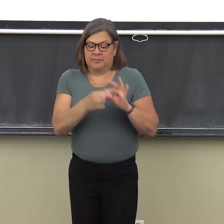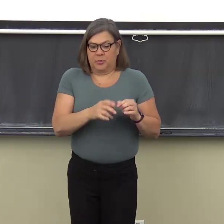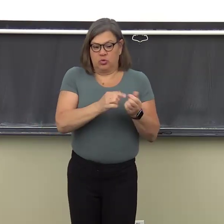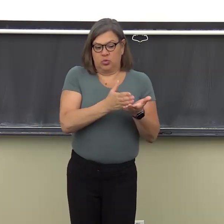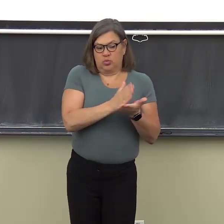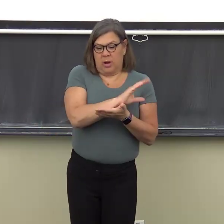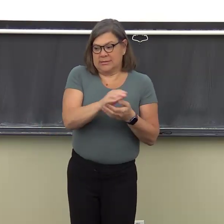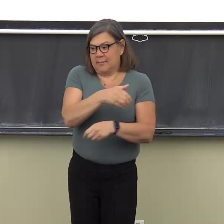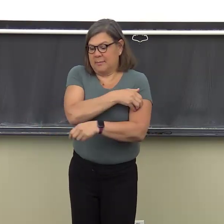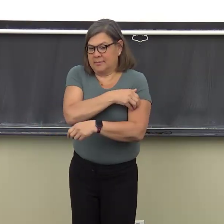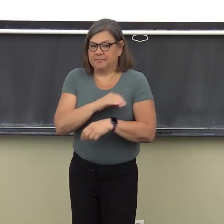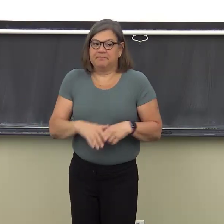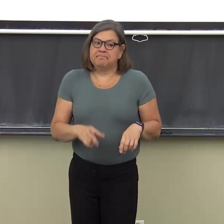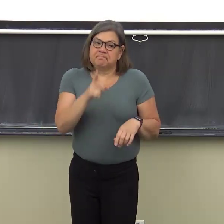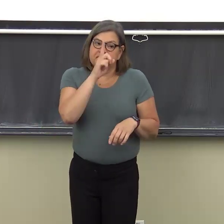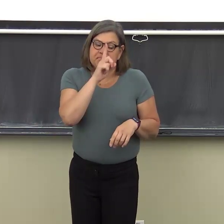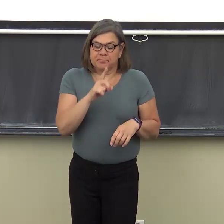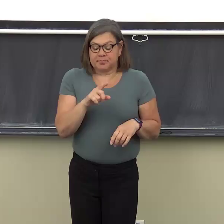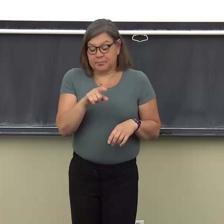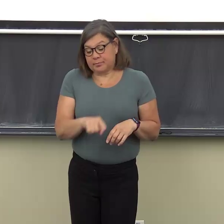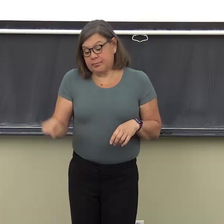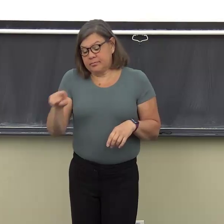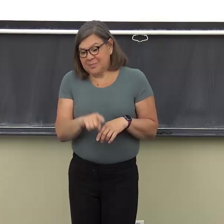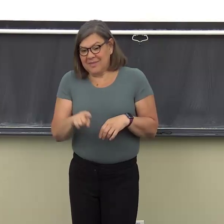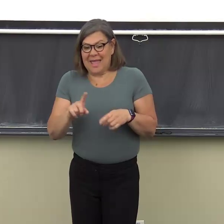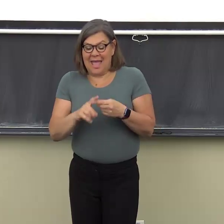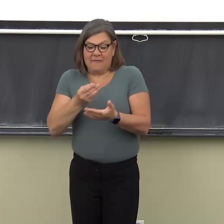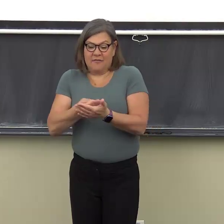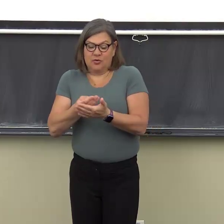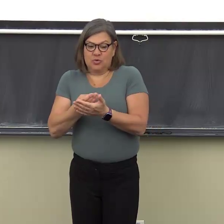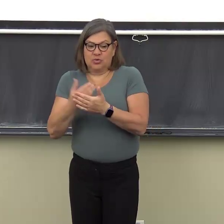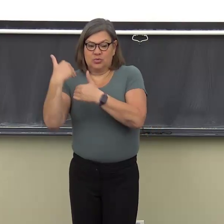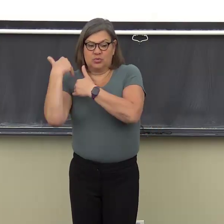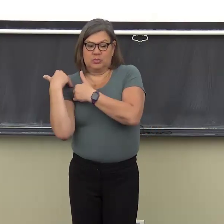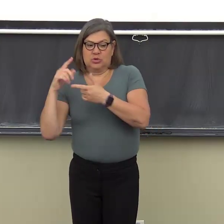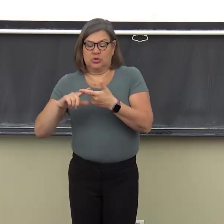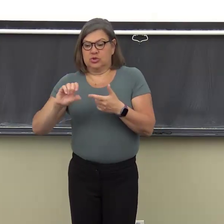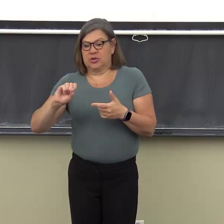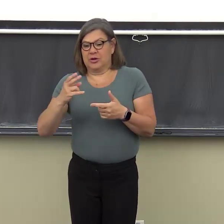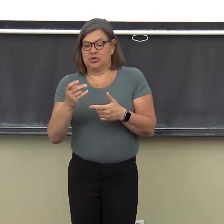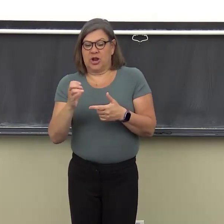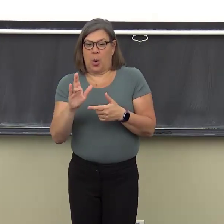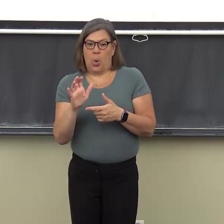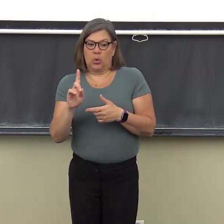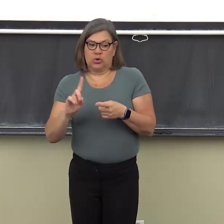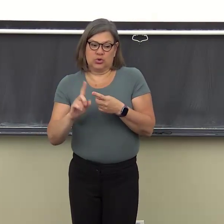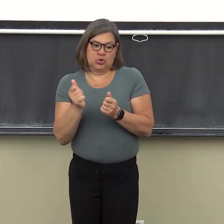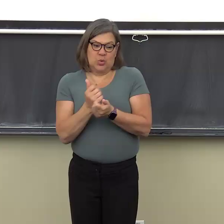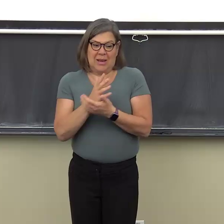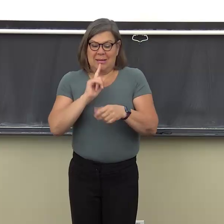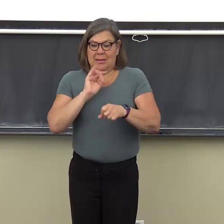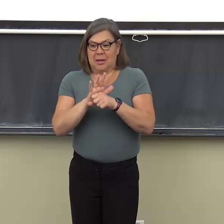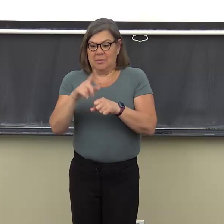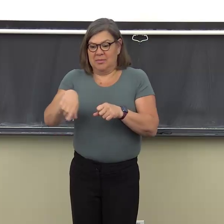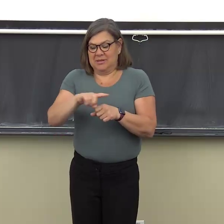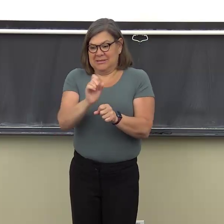just, like, it's not, they have a fiduciary responsibility to their shareholders that supersedes any commitment they make formally or informally